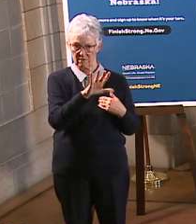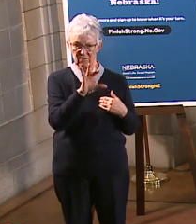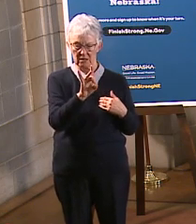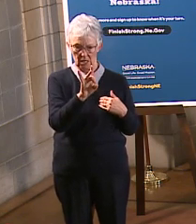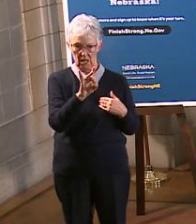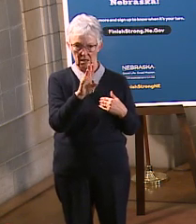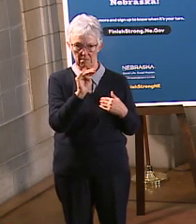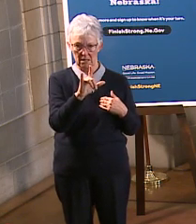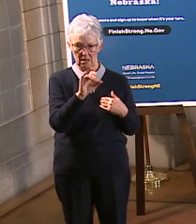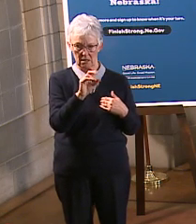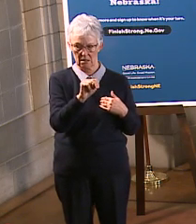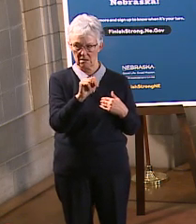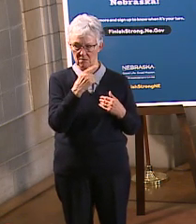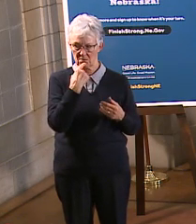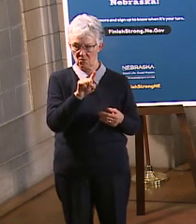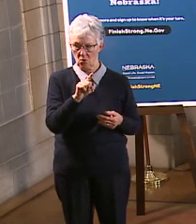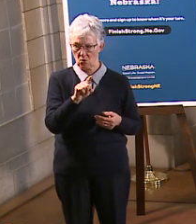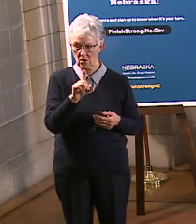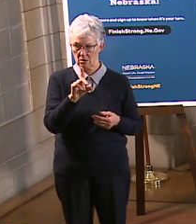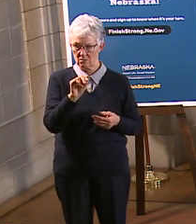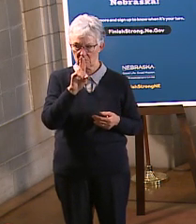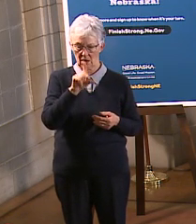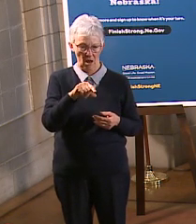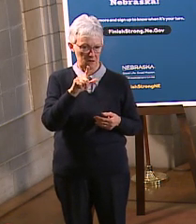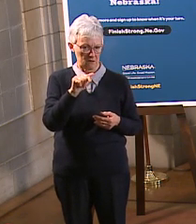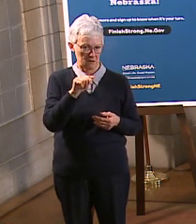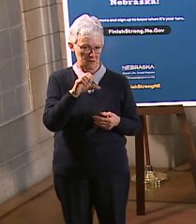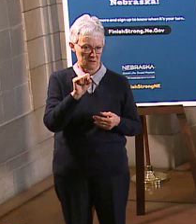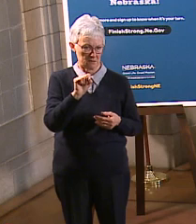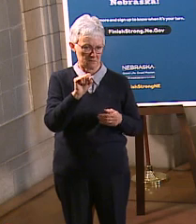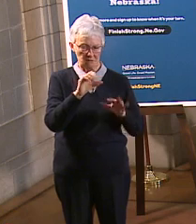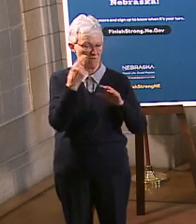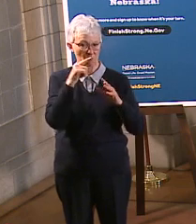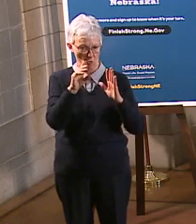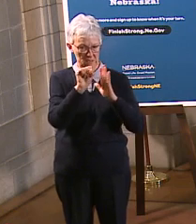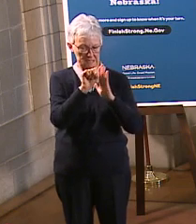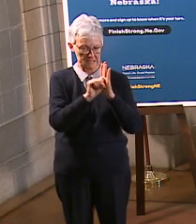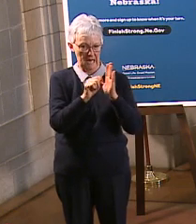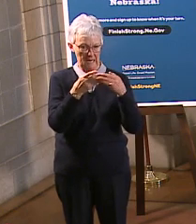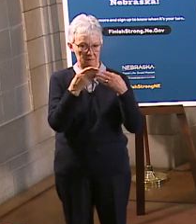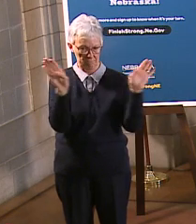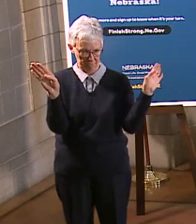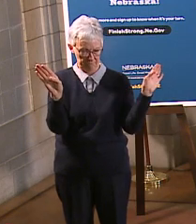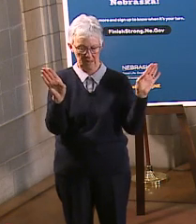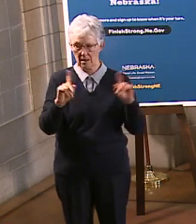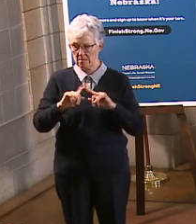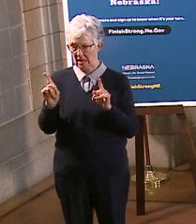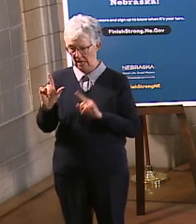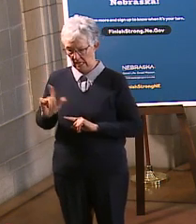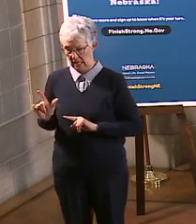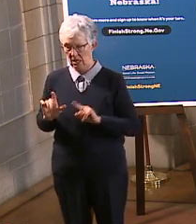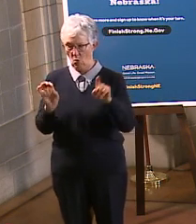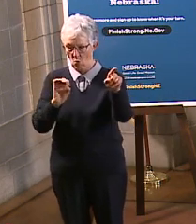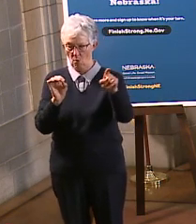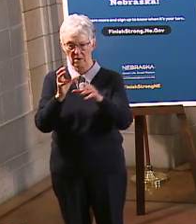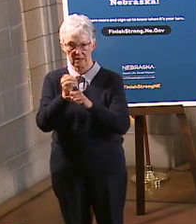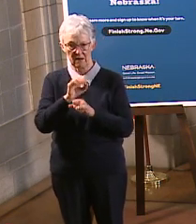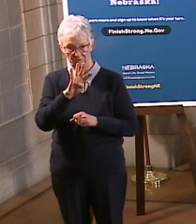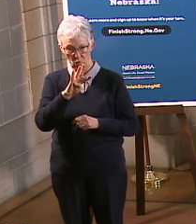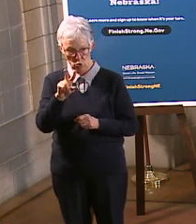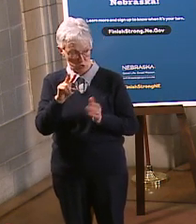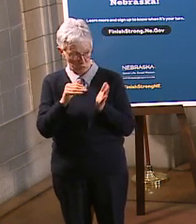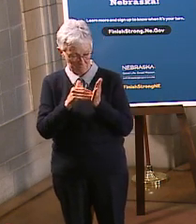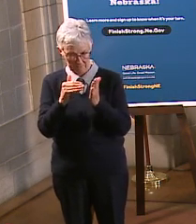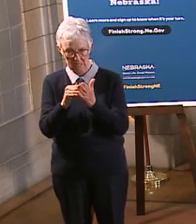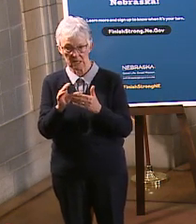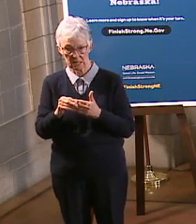Douglas and Lancaster counties and the city of Omaha and city of Lincoln are getting the balance, the $42 million. And is that number accurate?